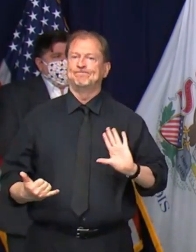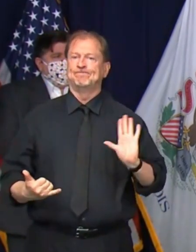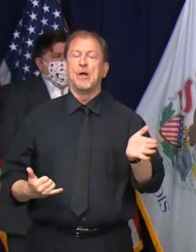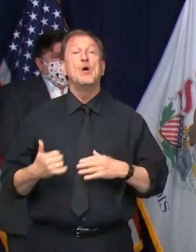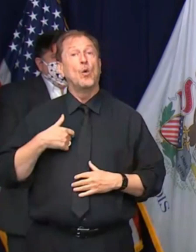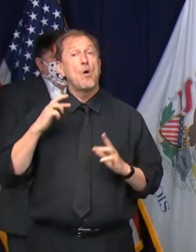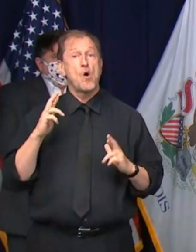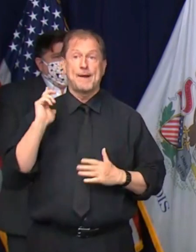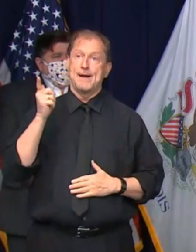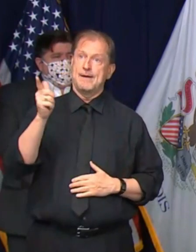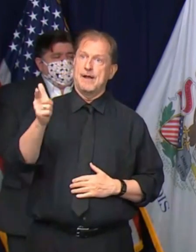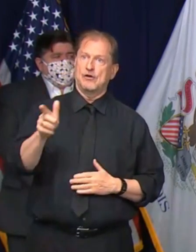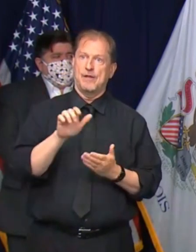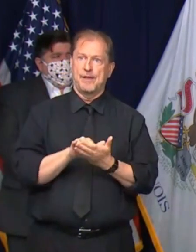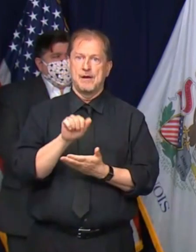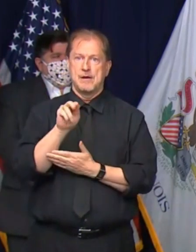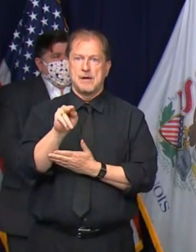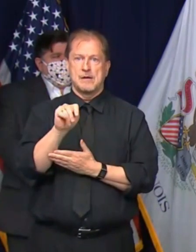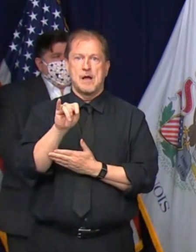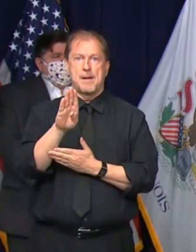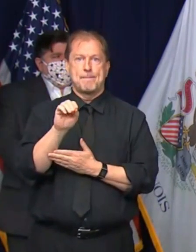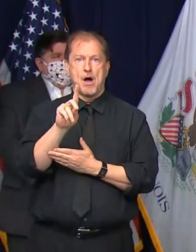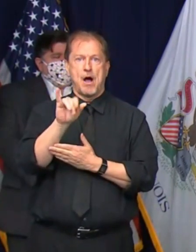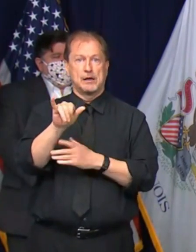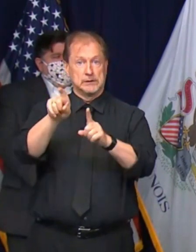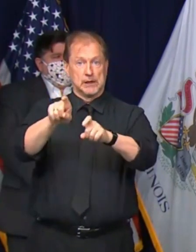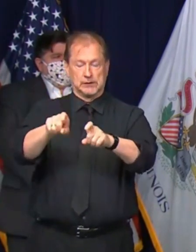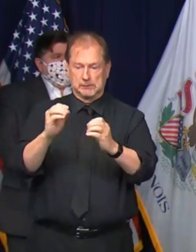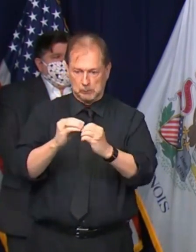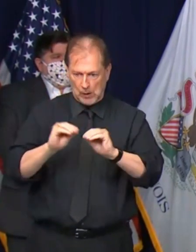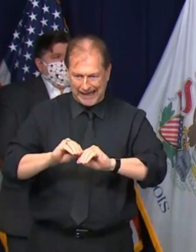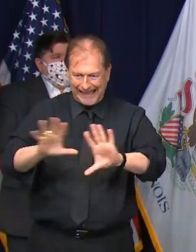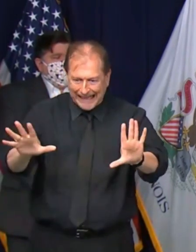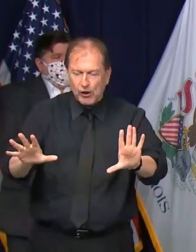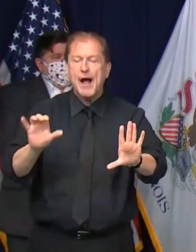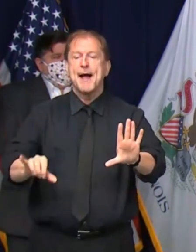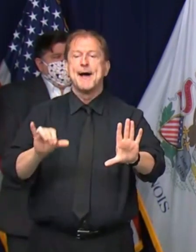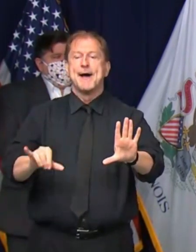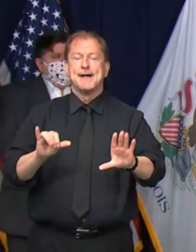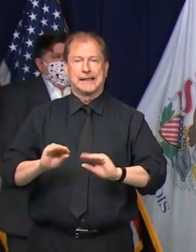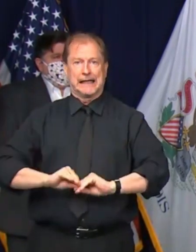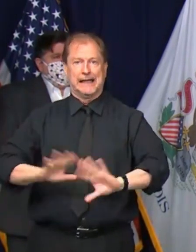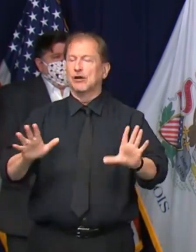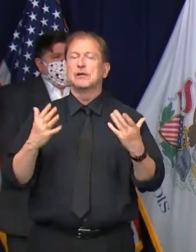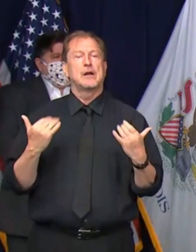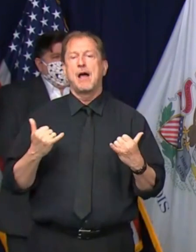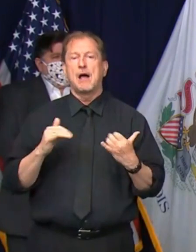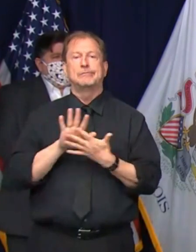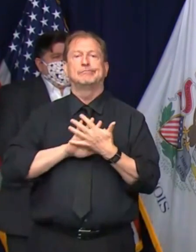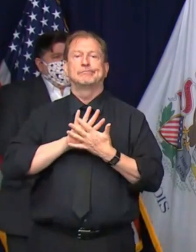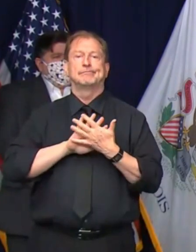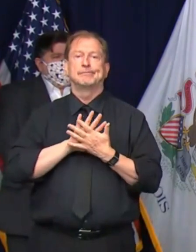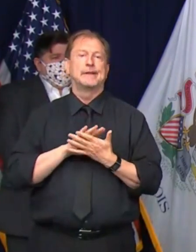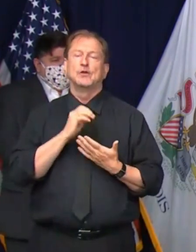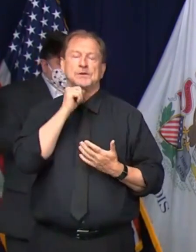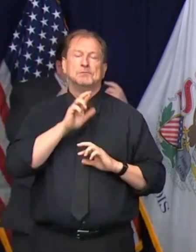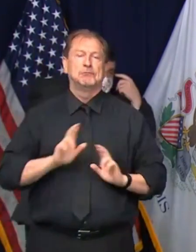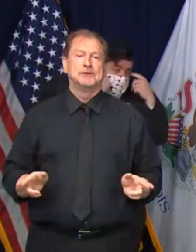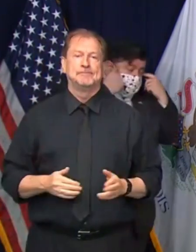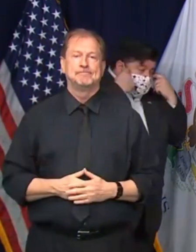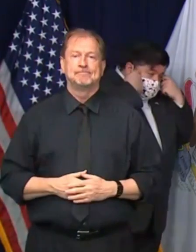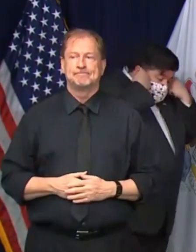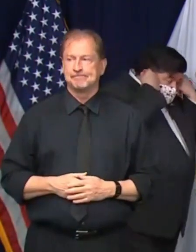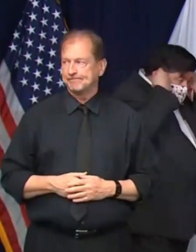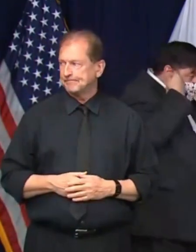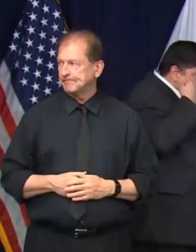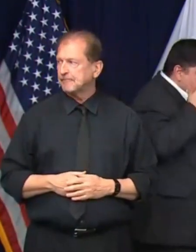a point where it can have a more prominent role in decision-making and plans and determining herd immunity, et cetera. Dr.